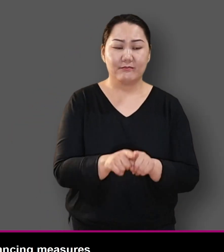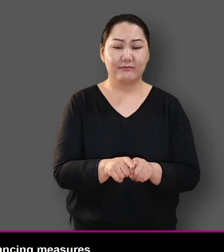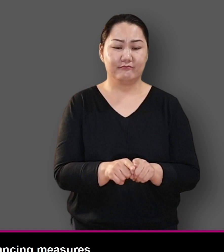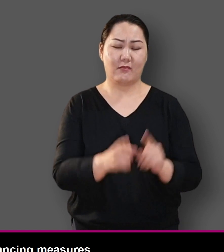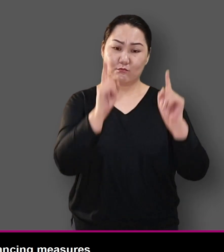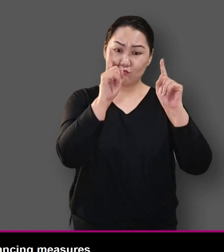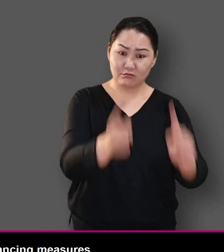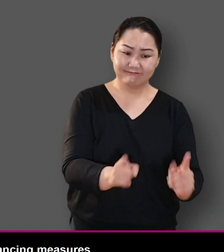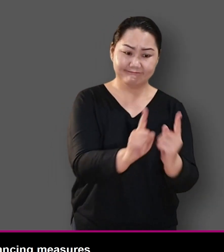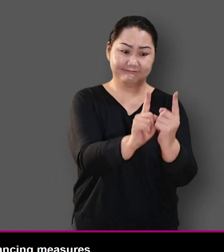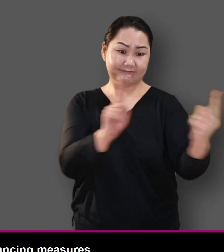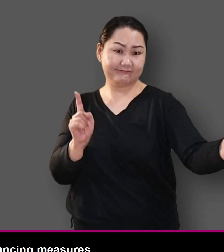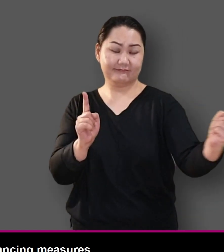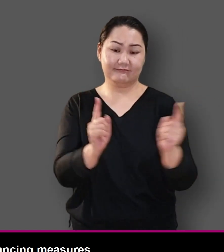Social distancing measures